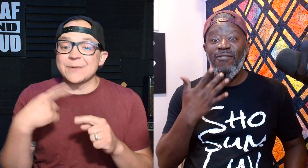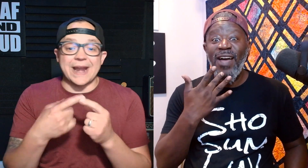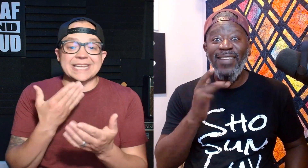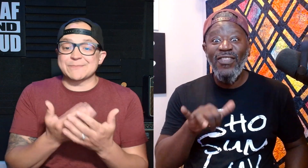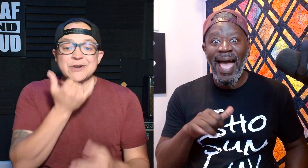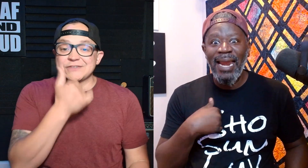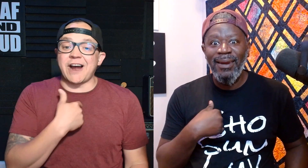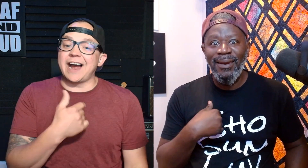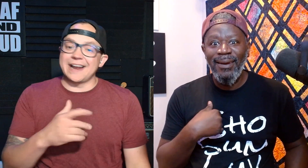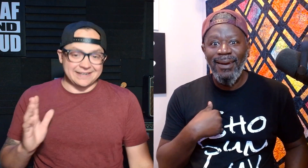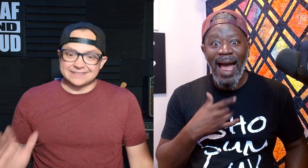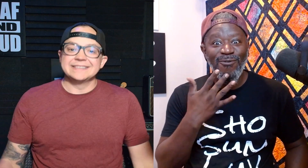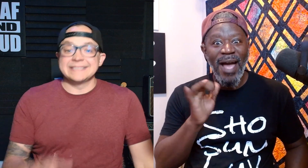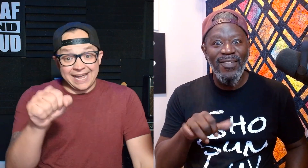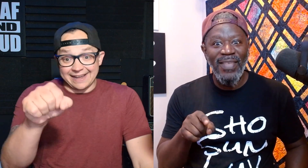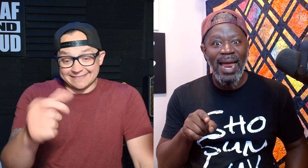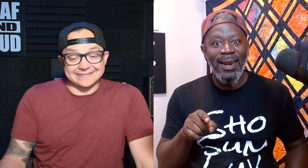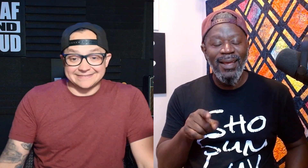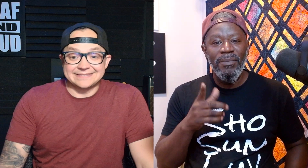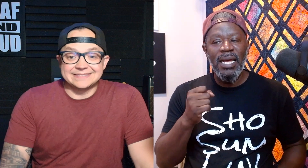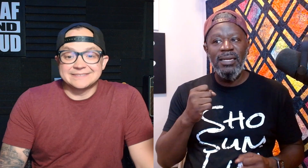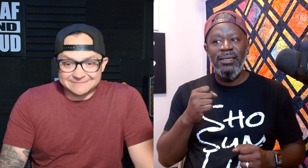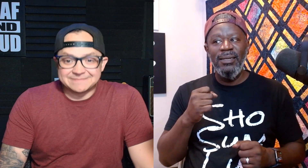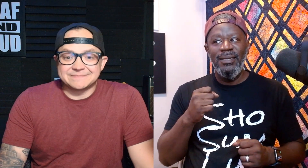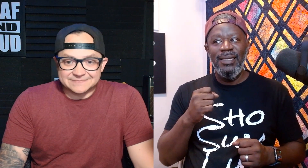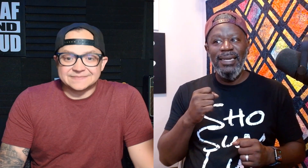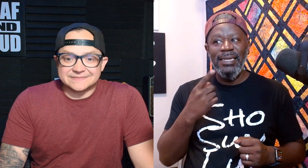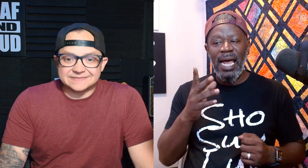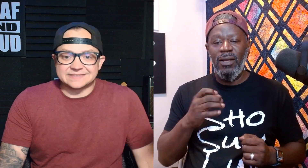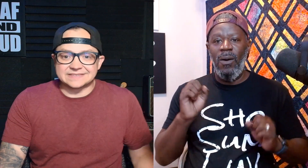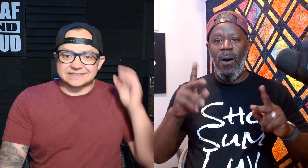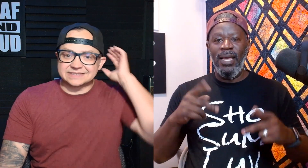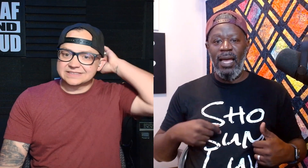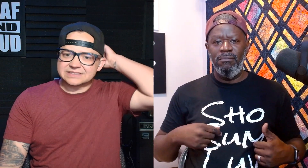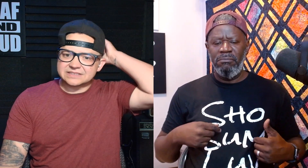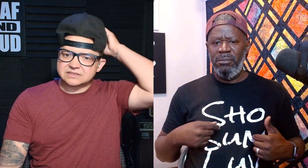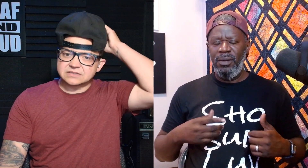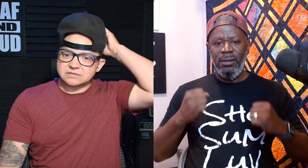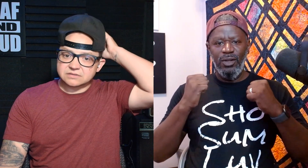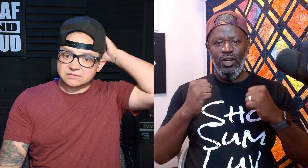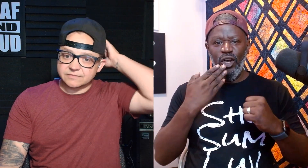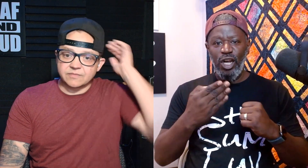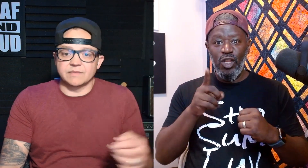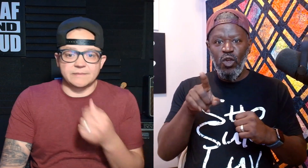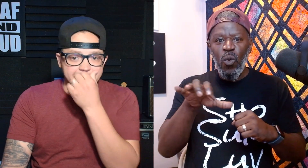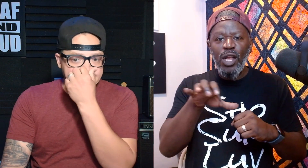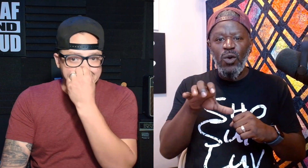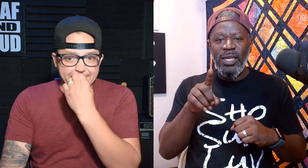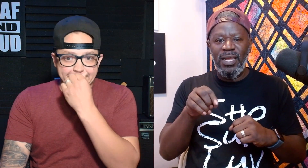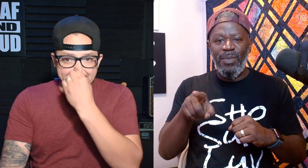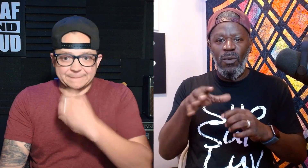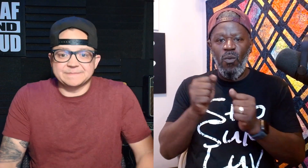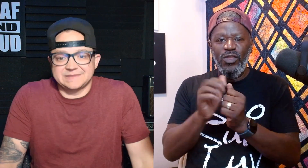love it when I get proved wrong. I rather that because it's like, okay, good. You